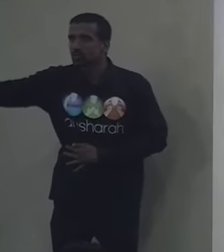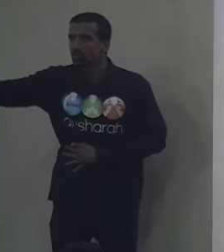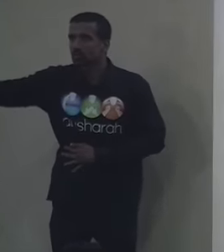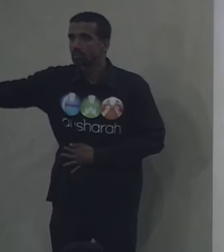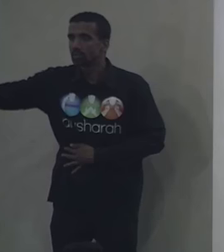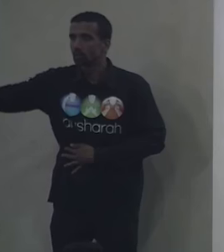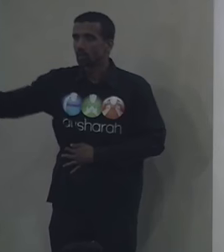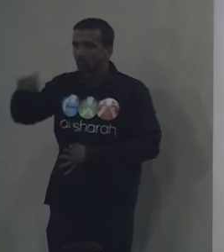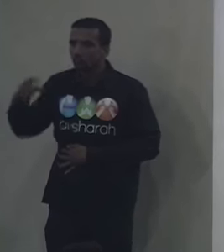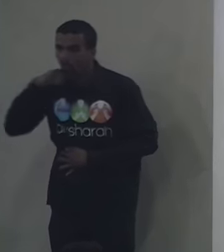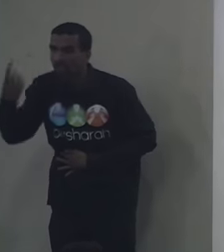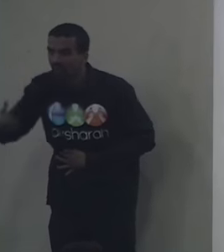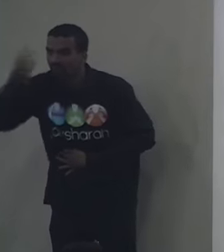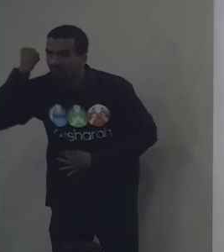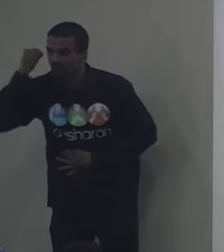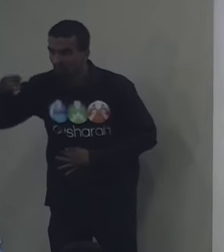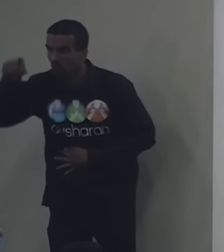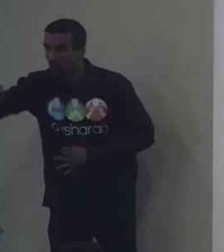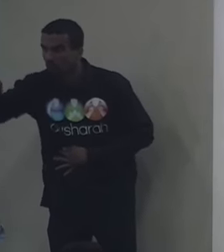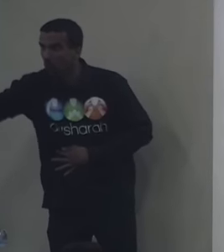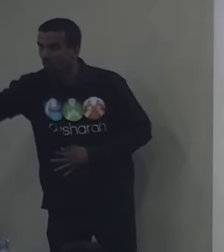You're going to find out soon enough.